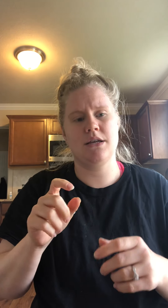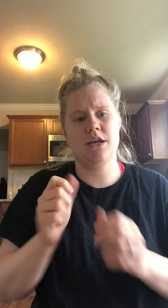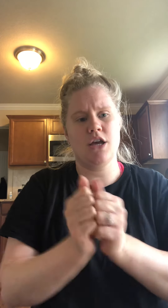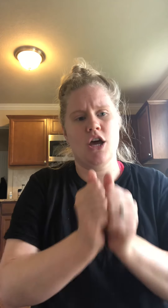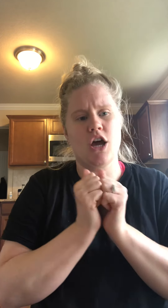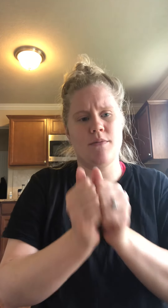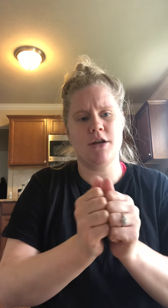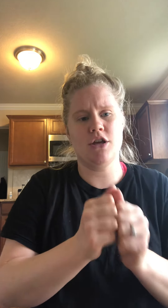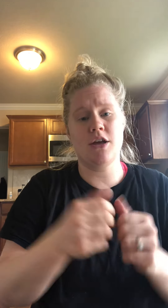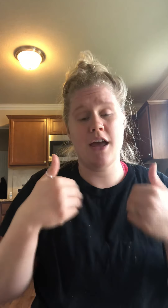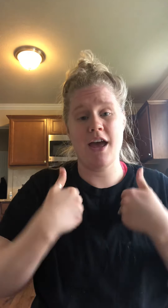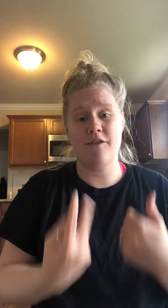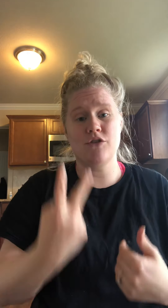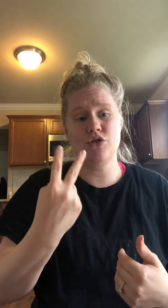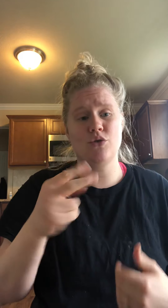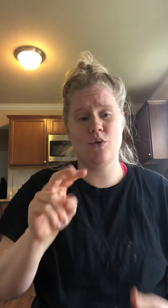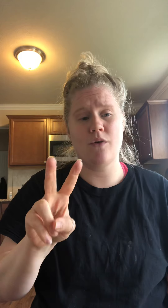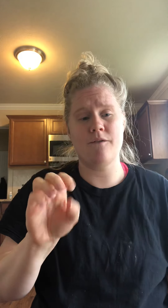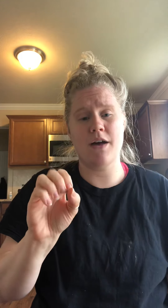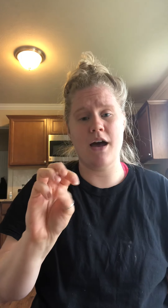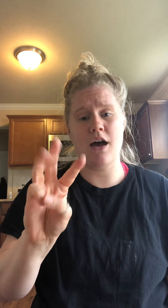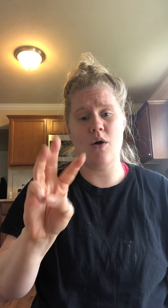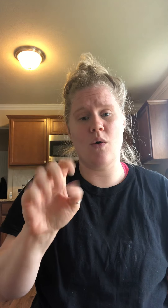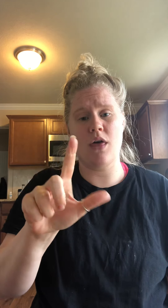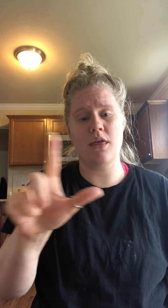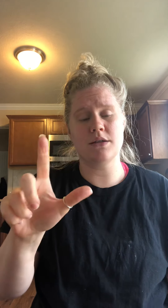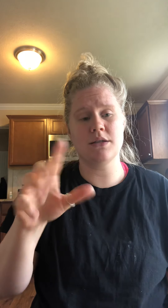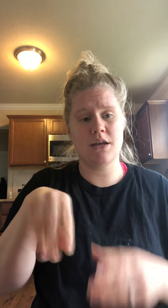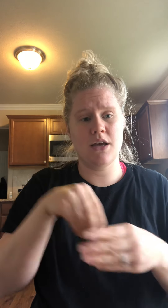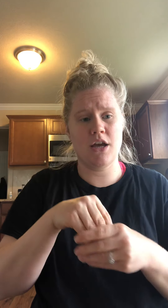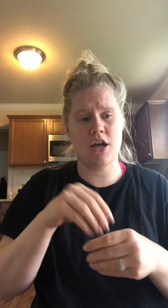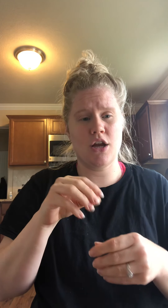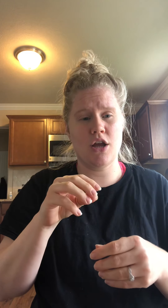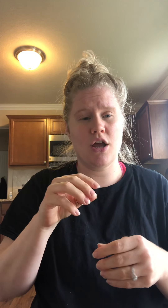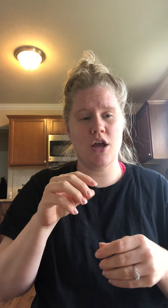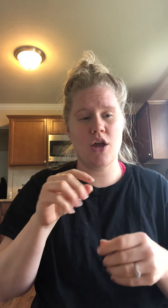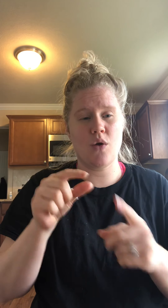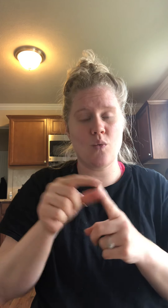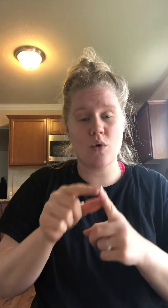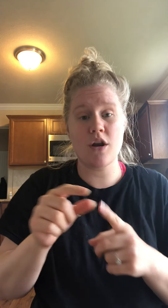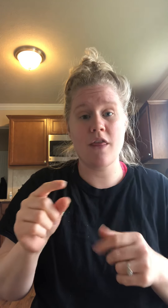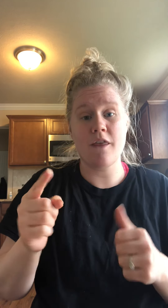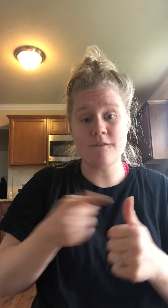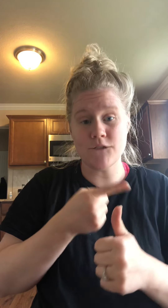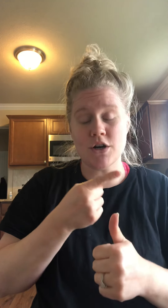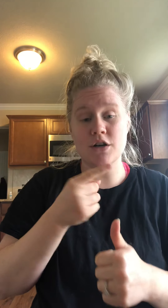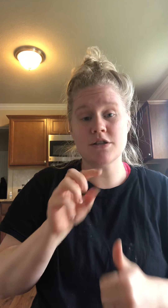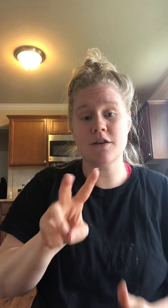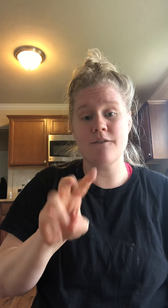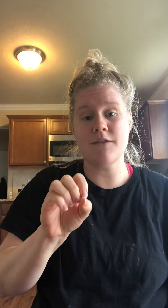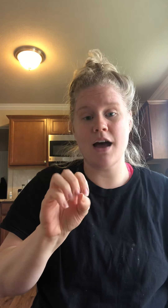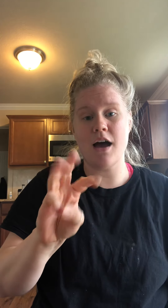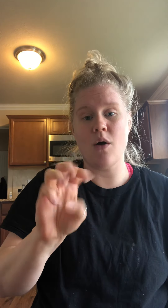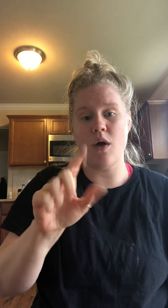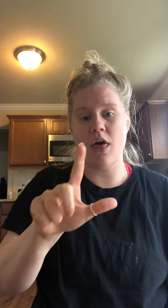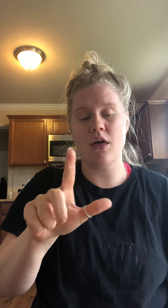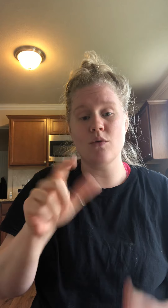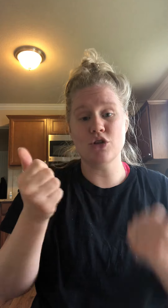vowels in a word. The first vowel will try to sound more like the second vowel if that second